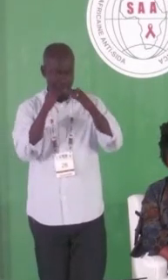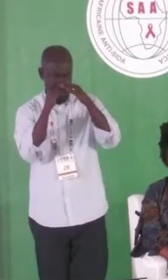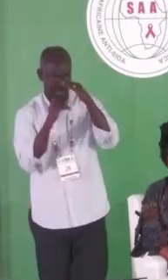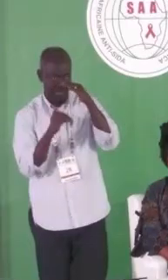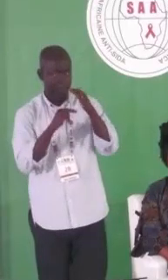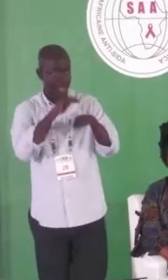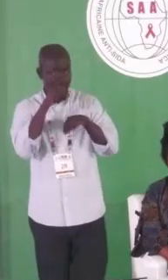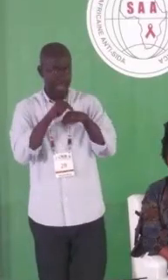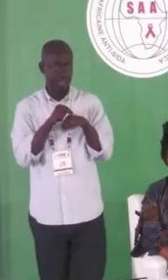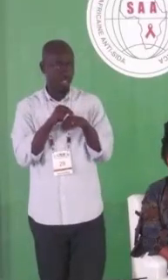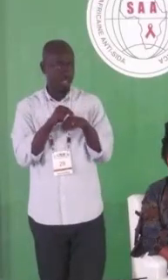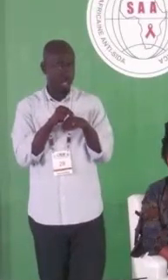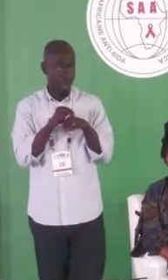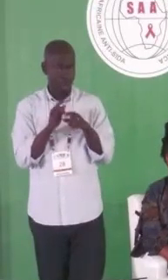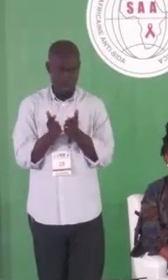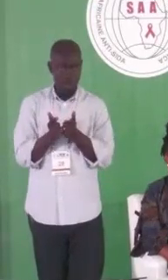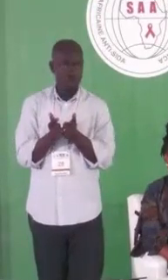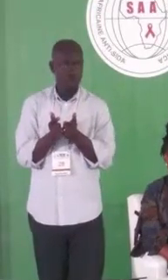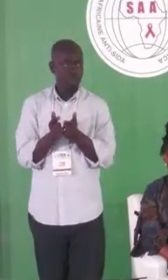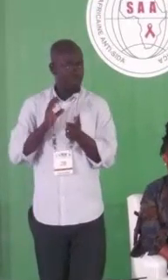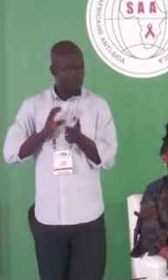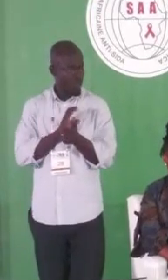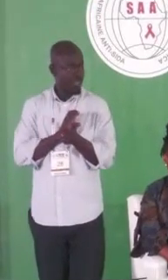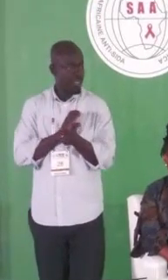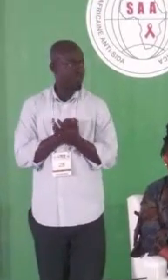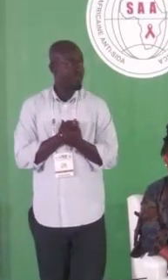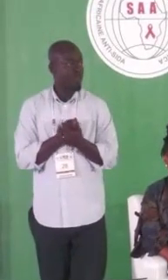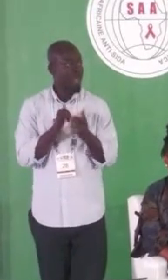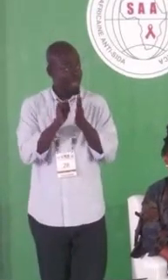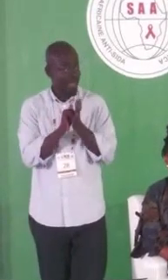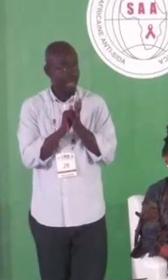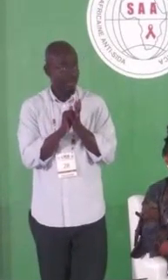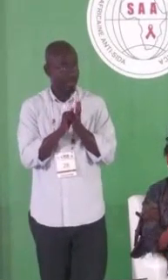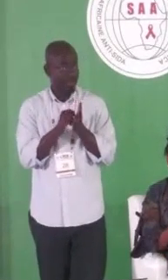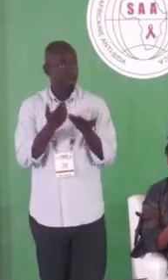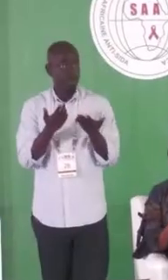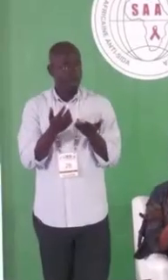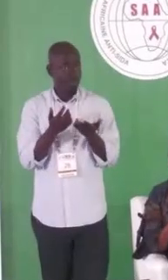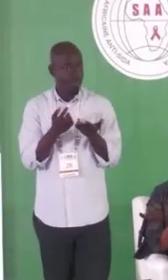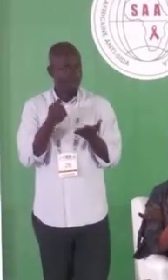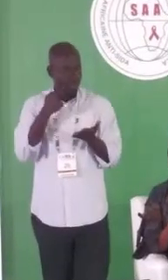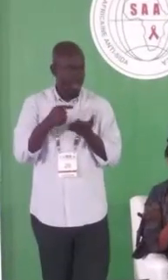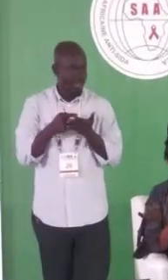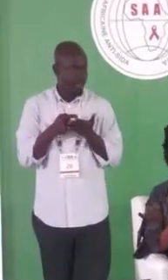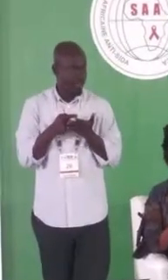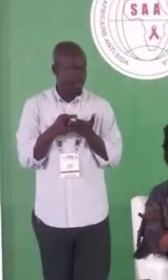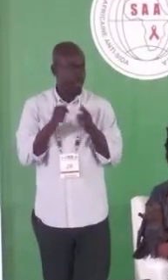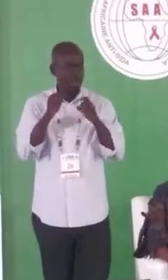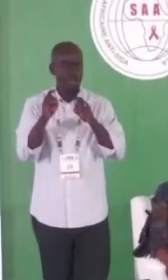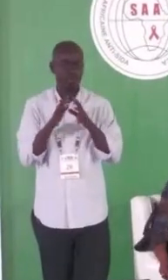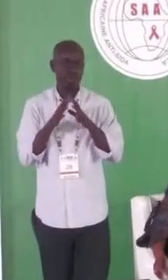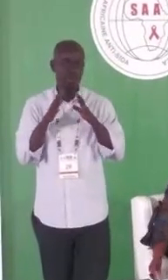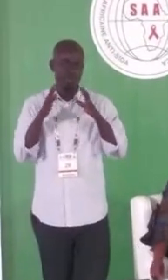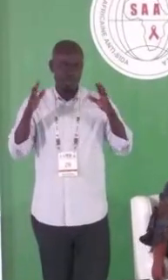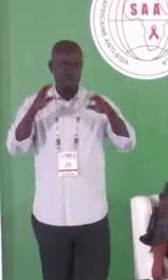sub-national provincial validation committee. And this realization really was, you can do so much at